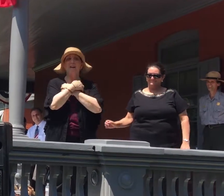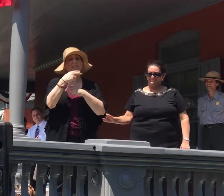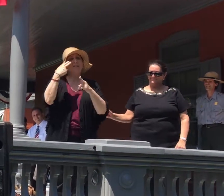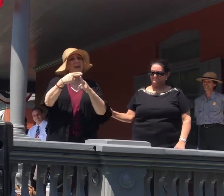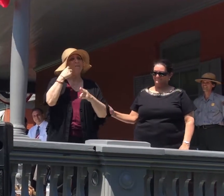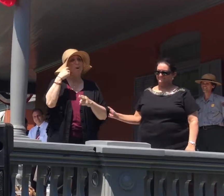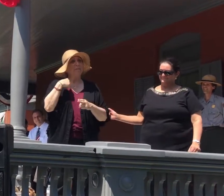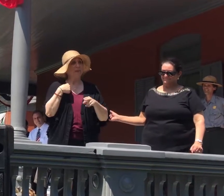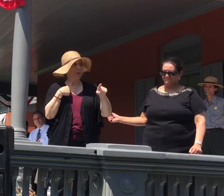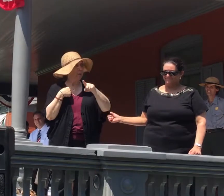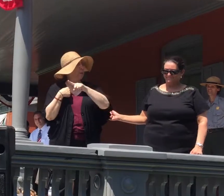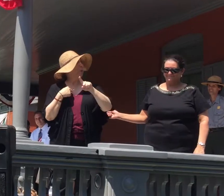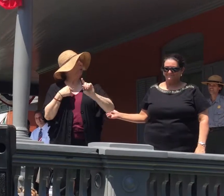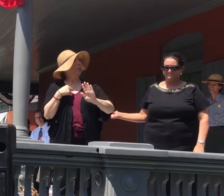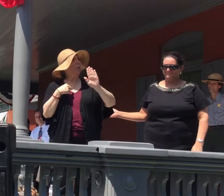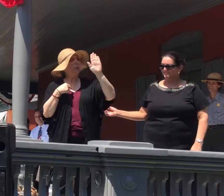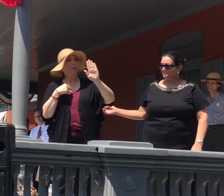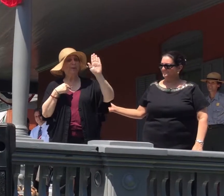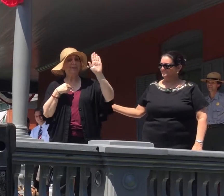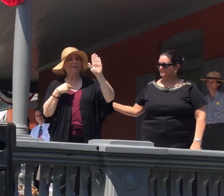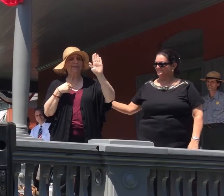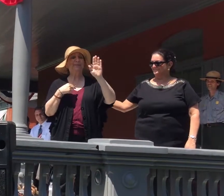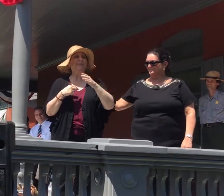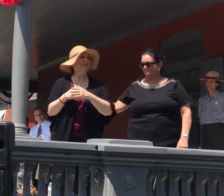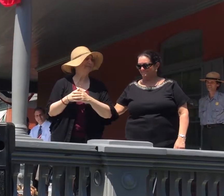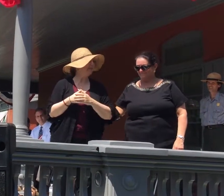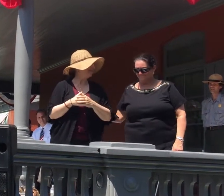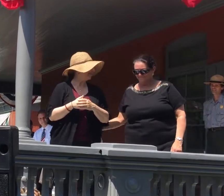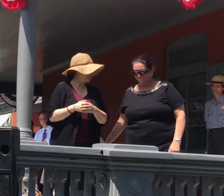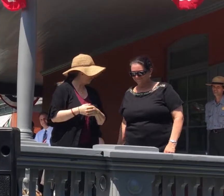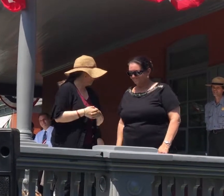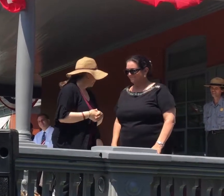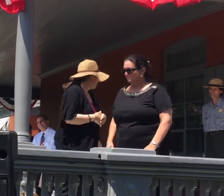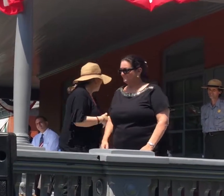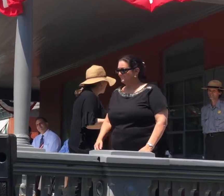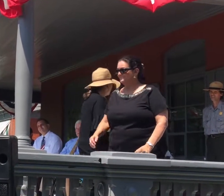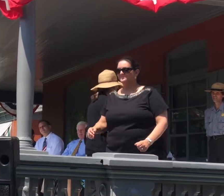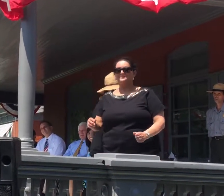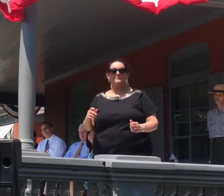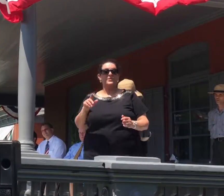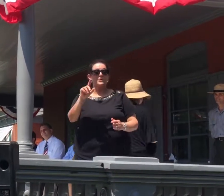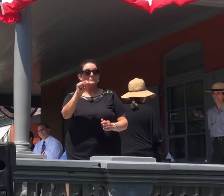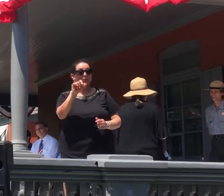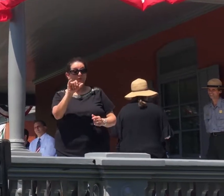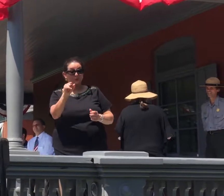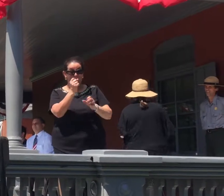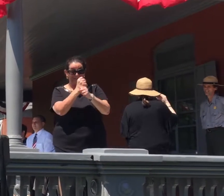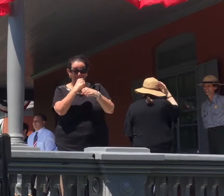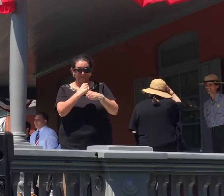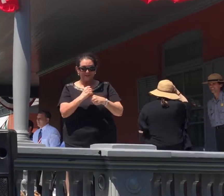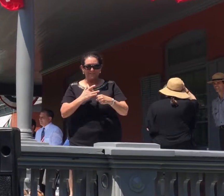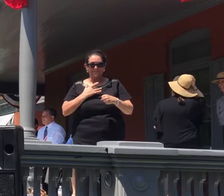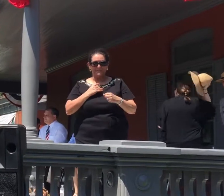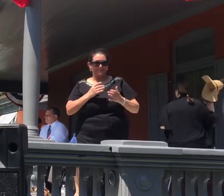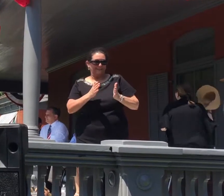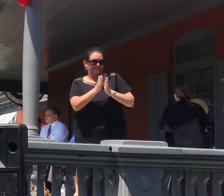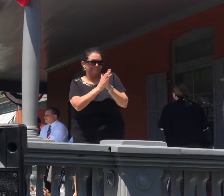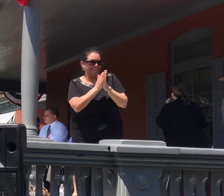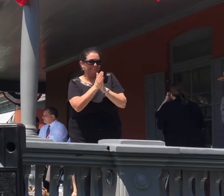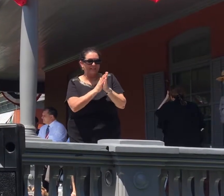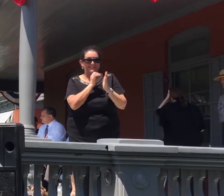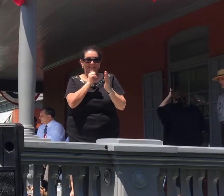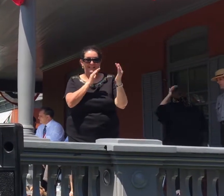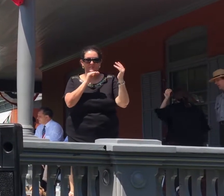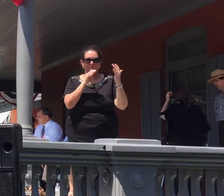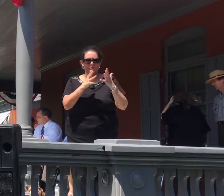I see some of you ladies have married your teddy bears. That's the way that works. Well, the toy manufacturers, enthused by the